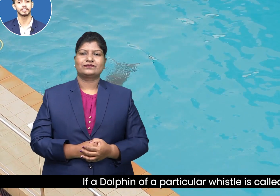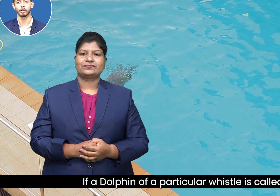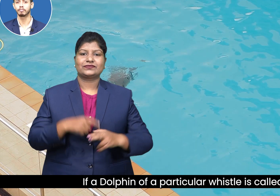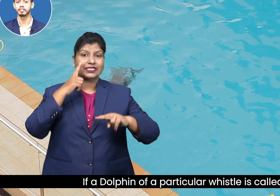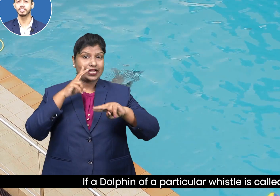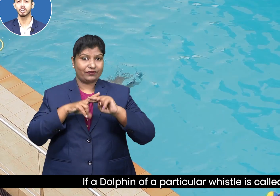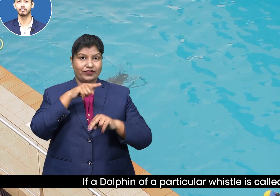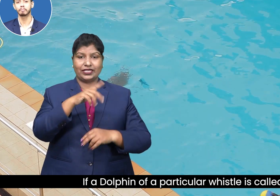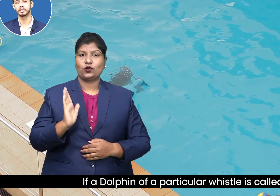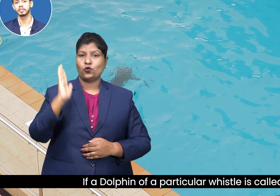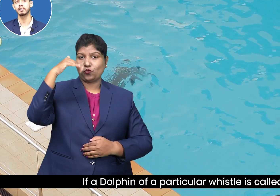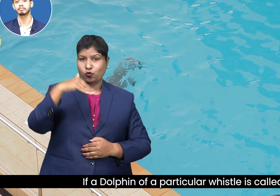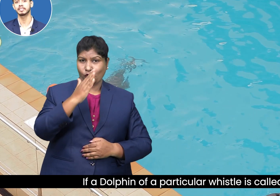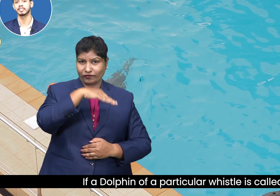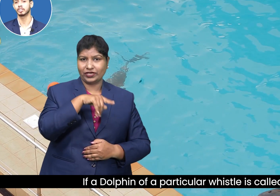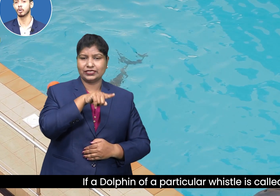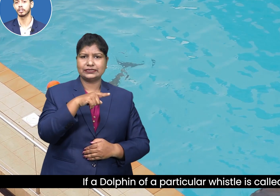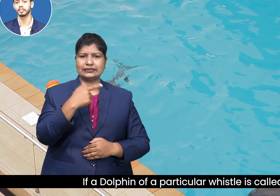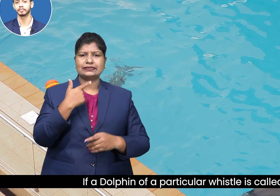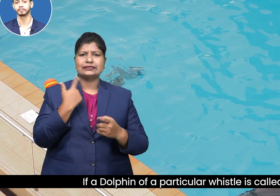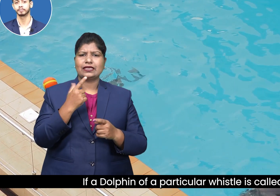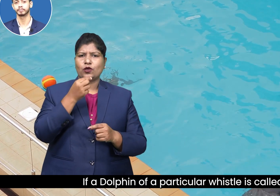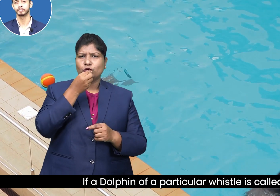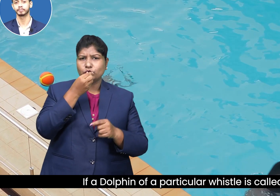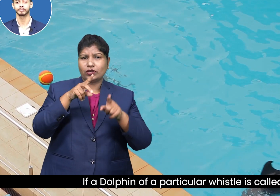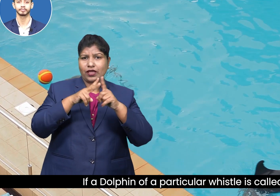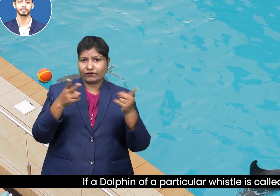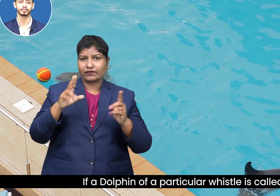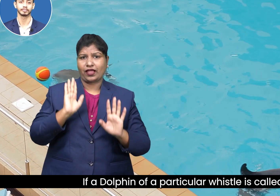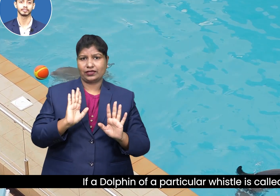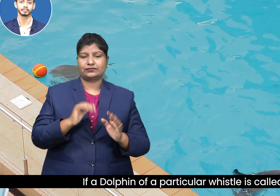If a dolphin of a particular whistle is called,